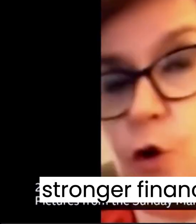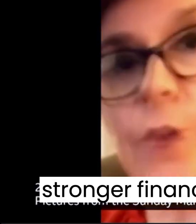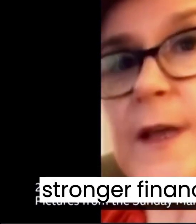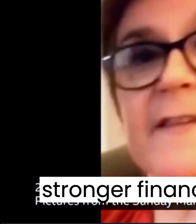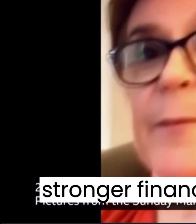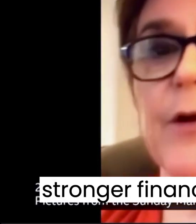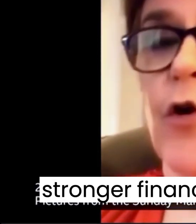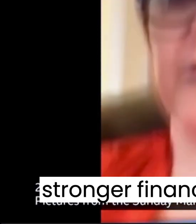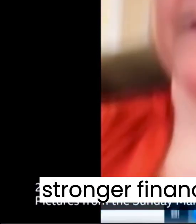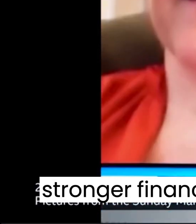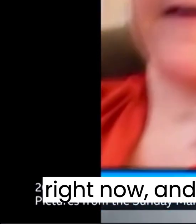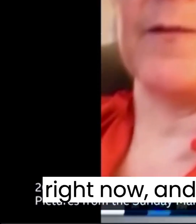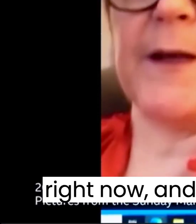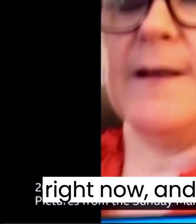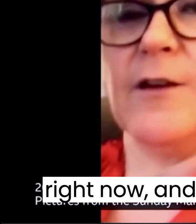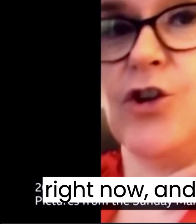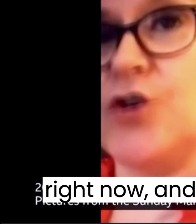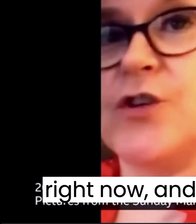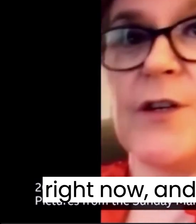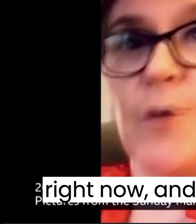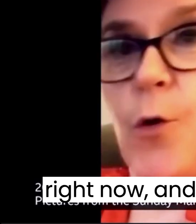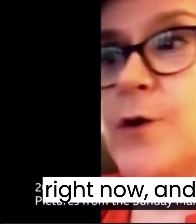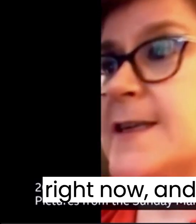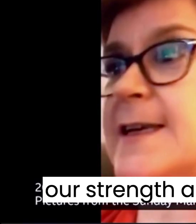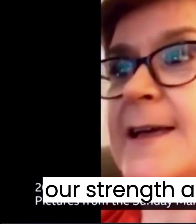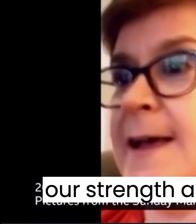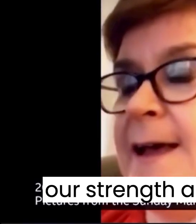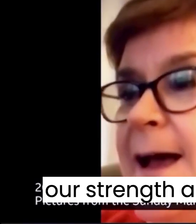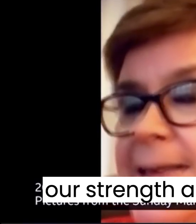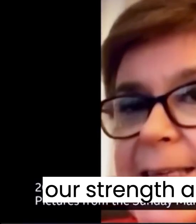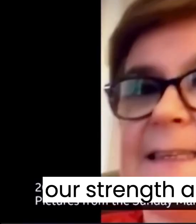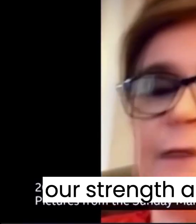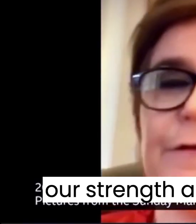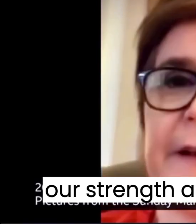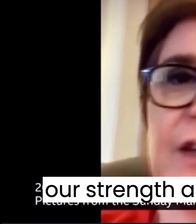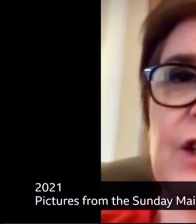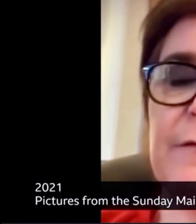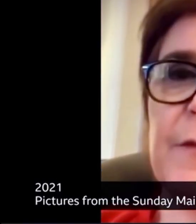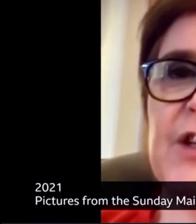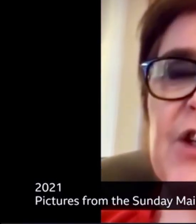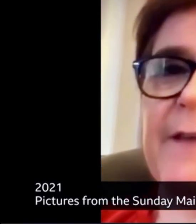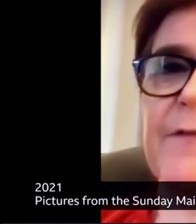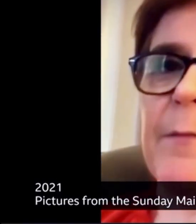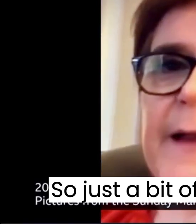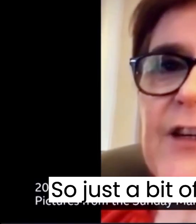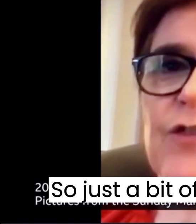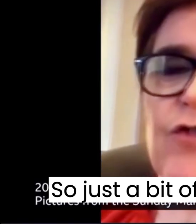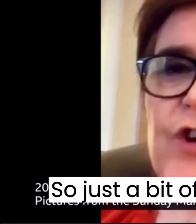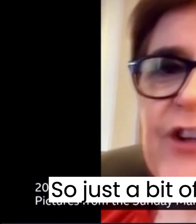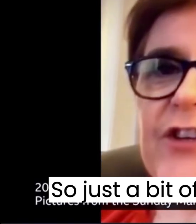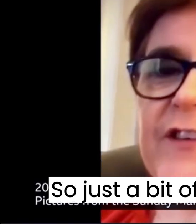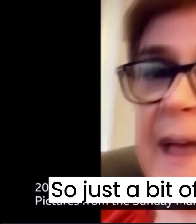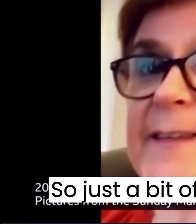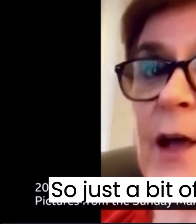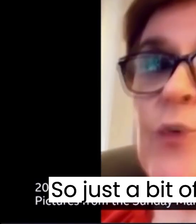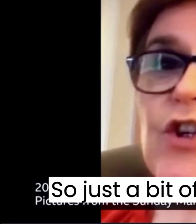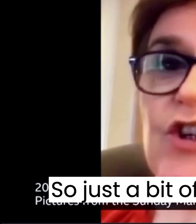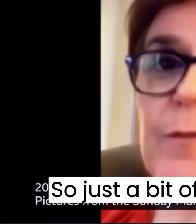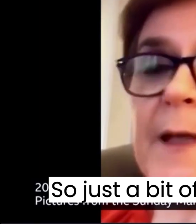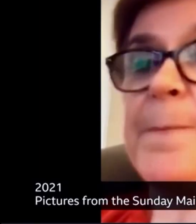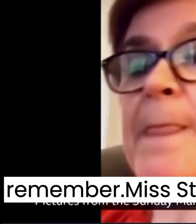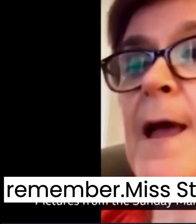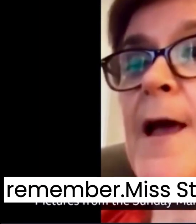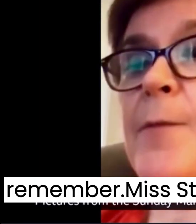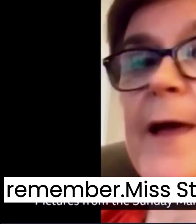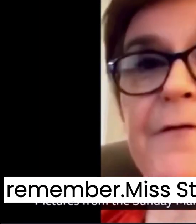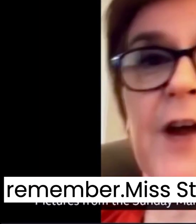stronger financial position than it is right now, and that's a reflection of our strength and our membership." So, just a bit of context for us